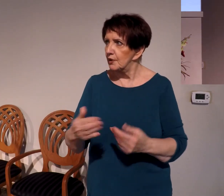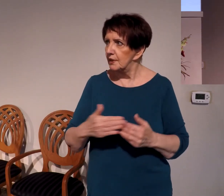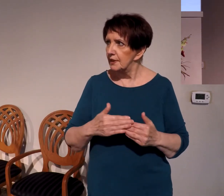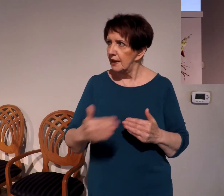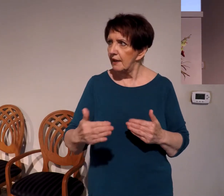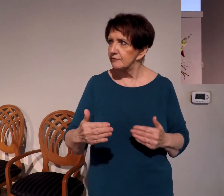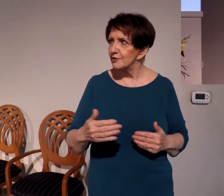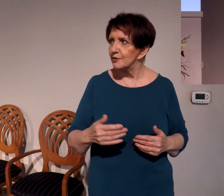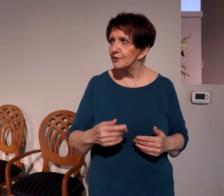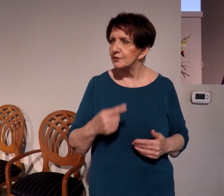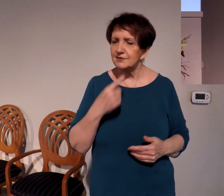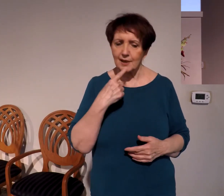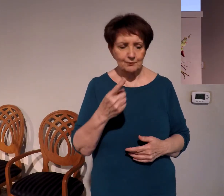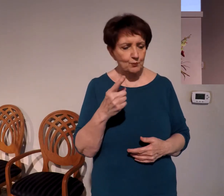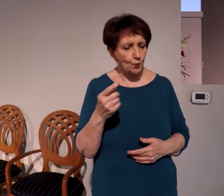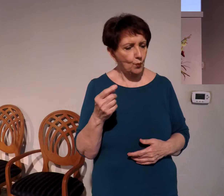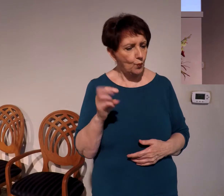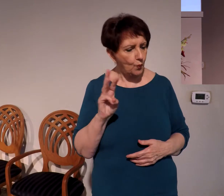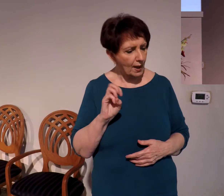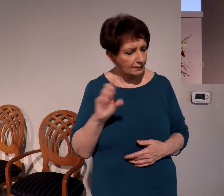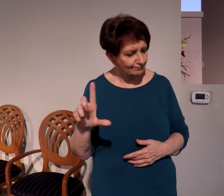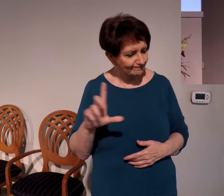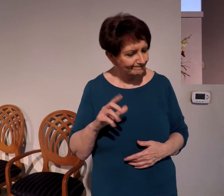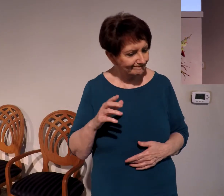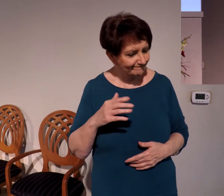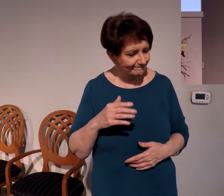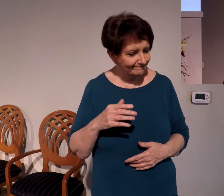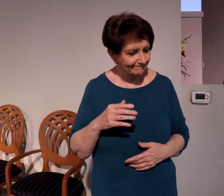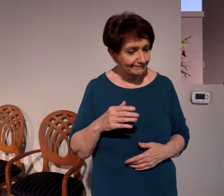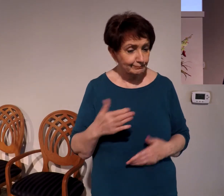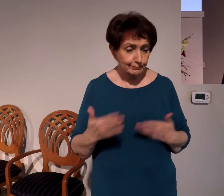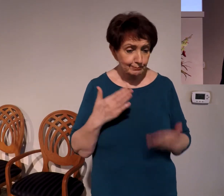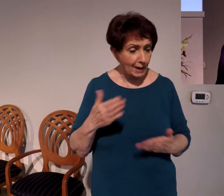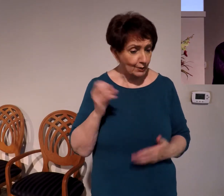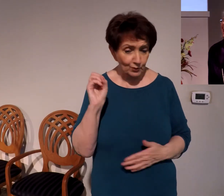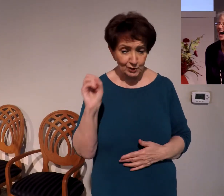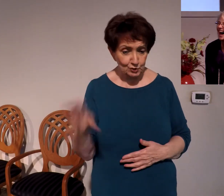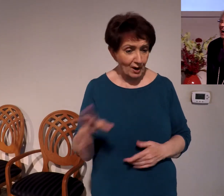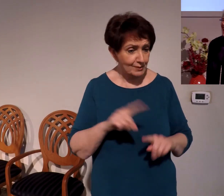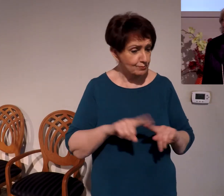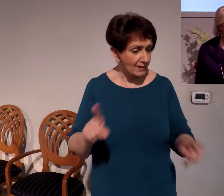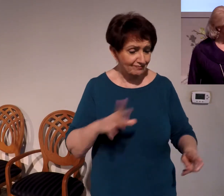go, well, there you go. That'll go in the trash, but that's okay.